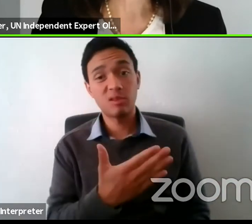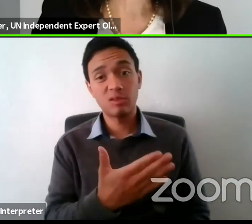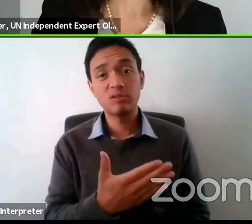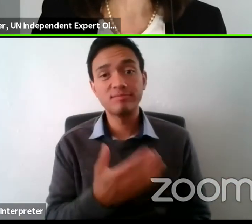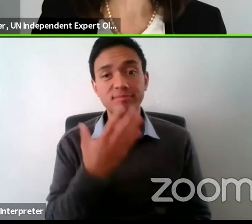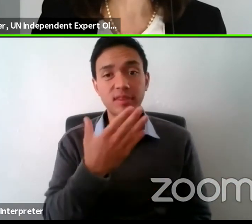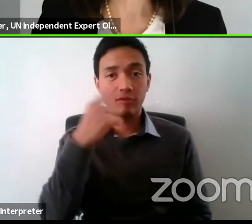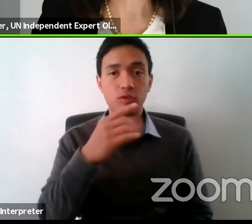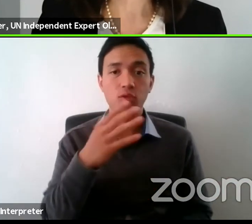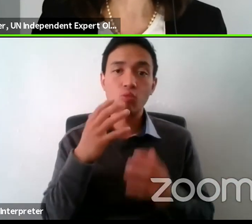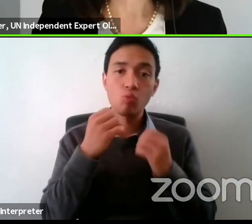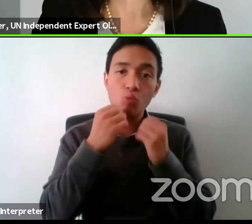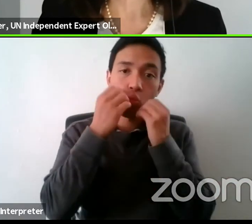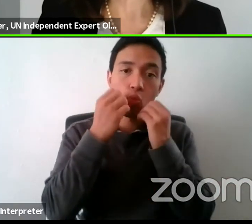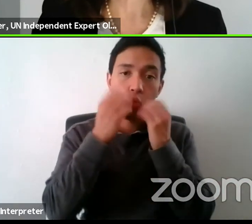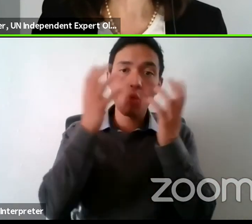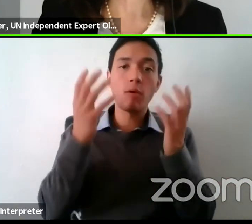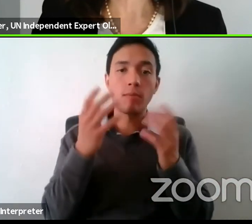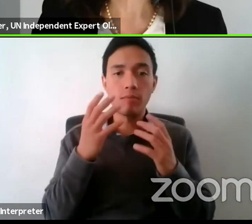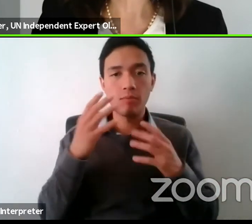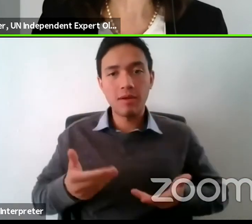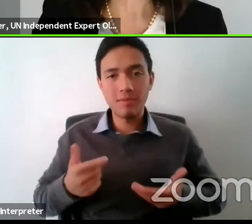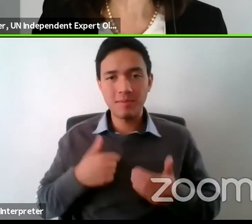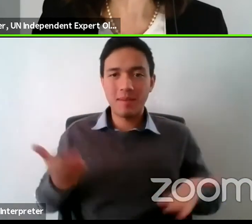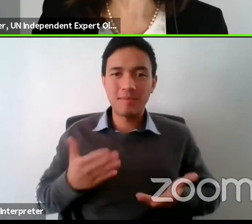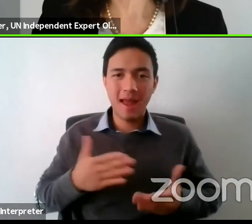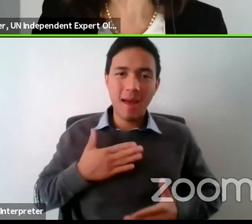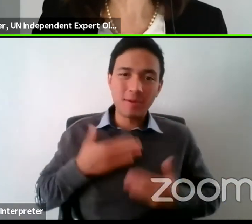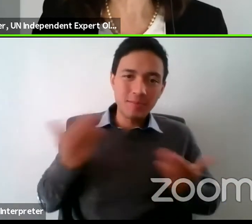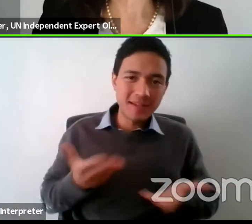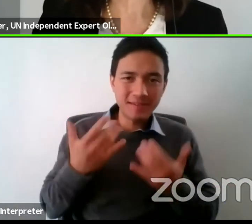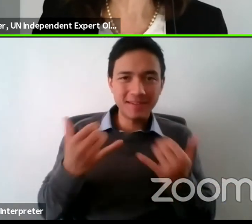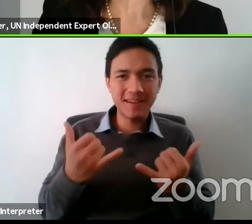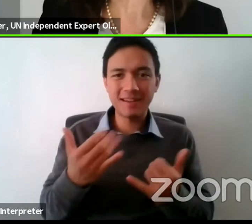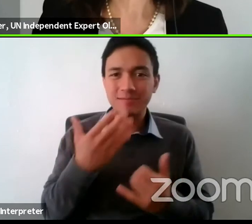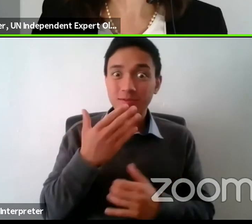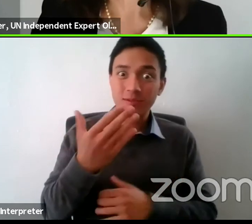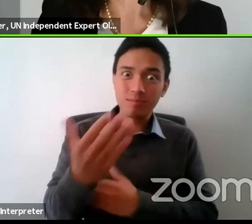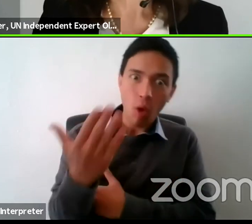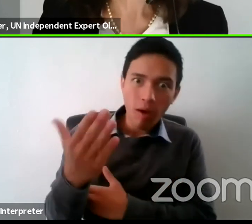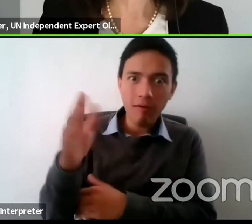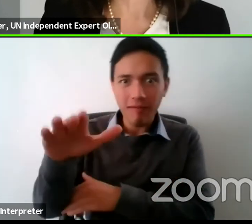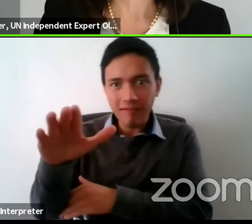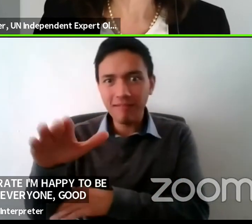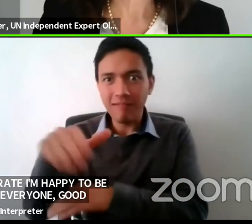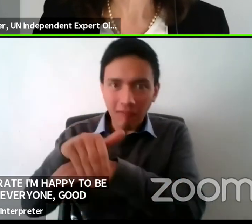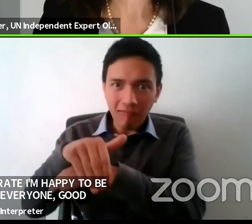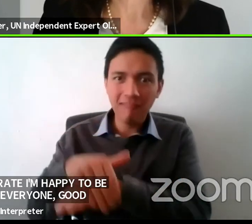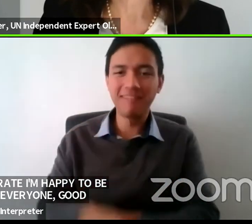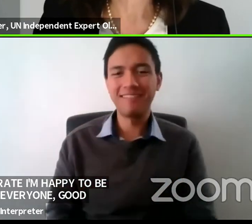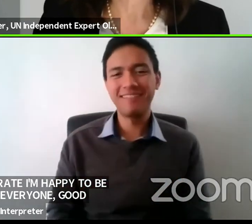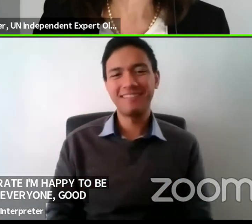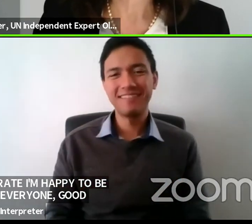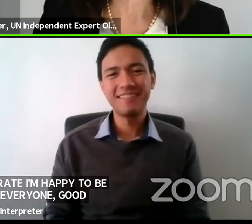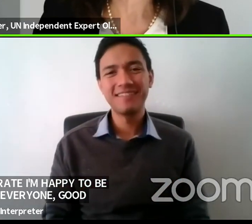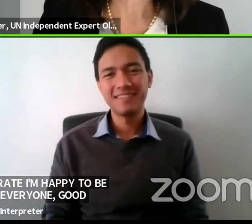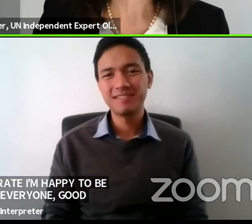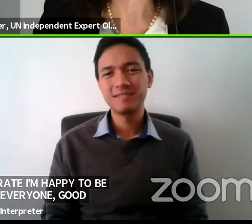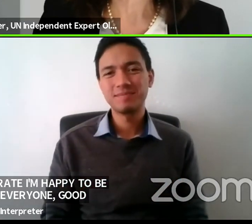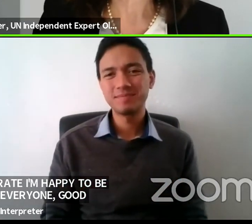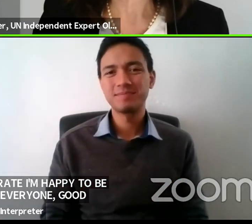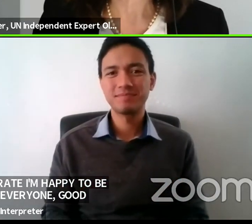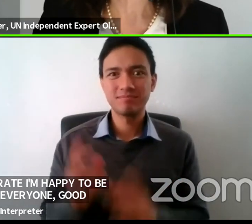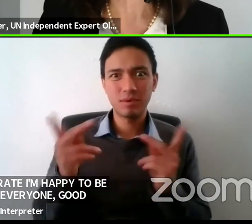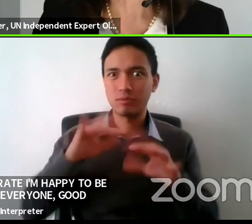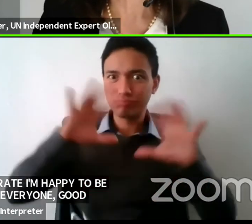I'm very happy to be here today. And good morning to everybody, good afternoon, and good night to some which are attending this.